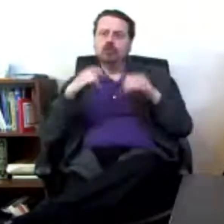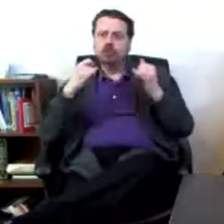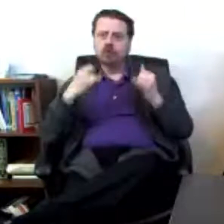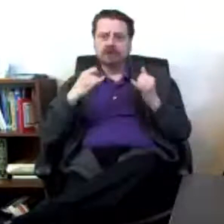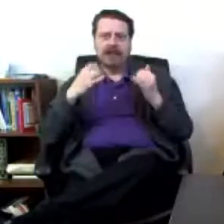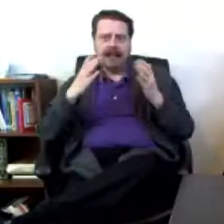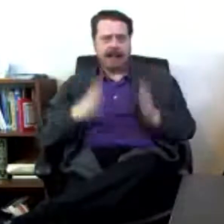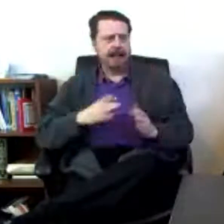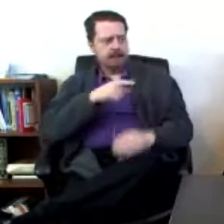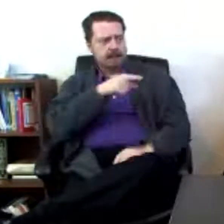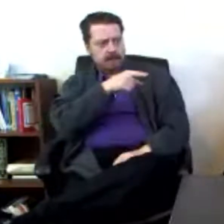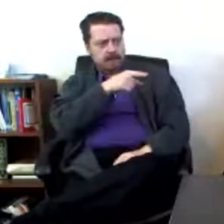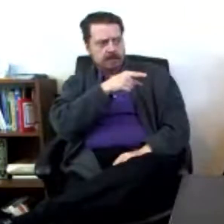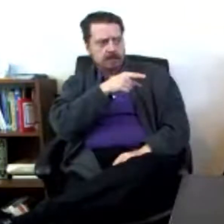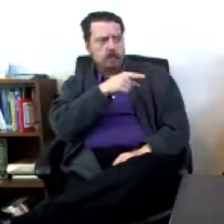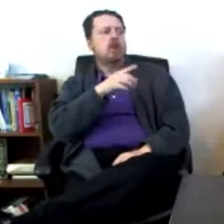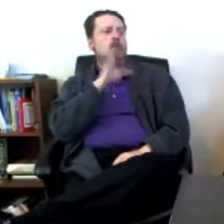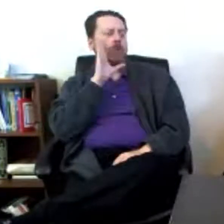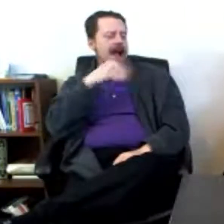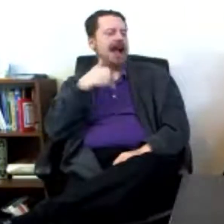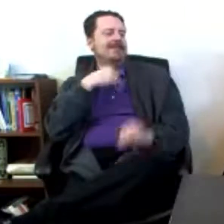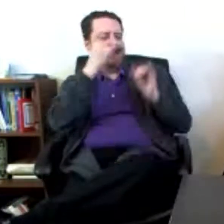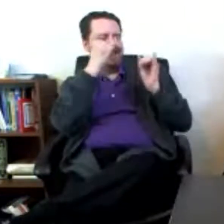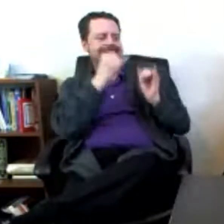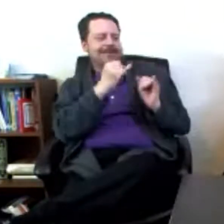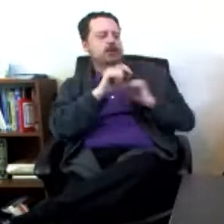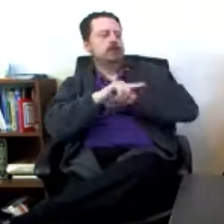will have their own severe torment.